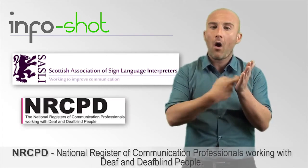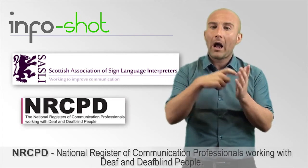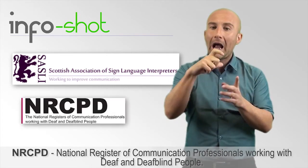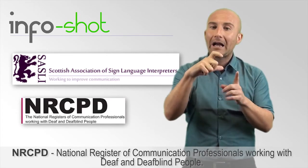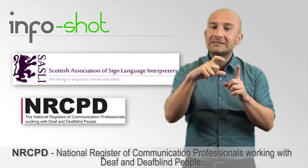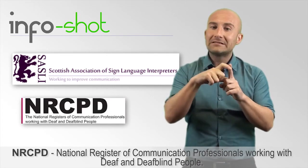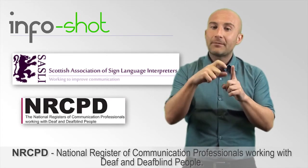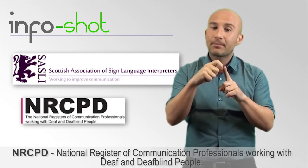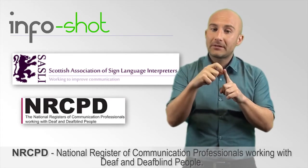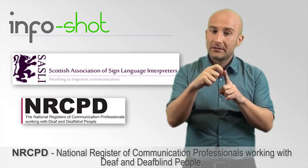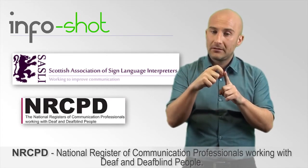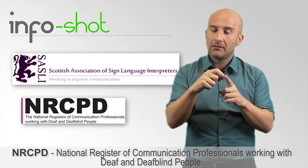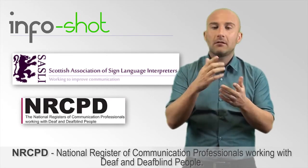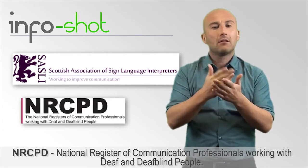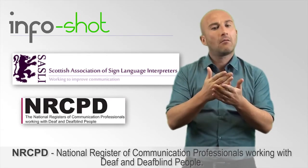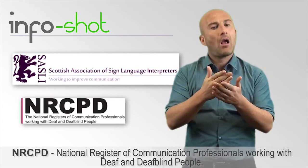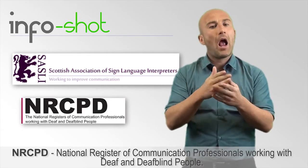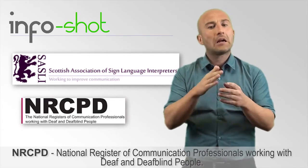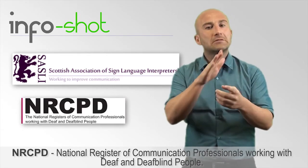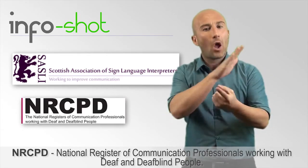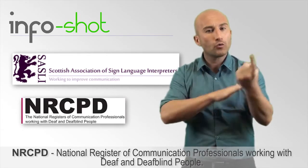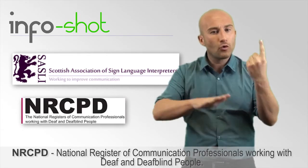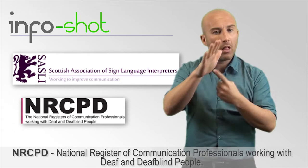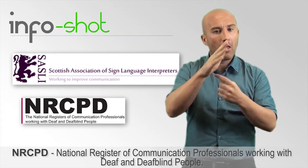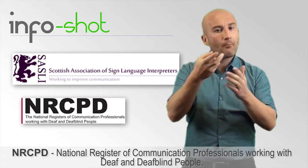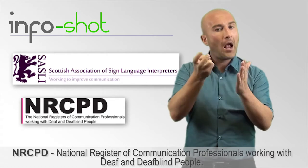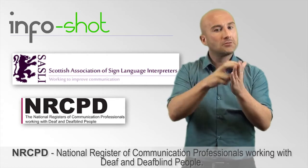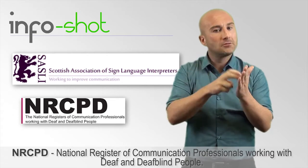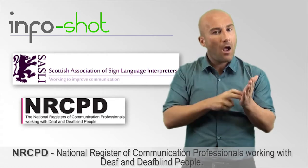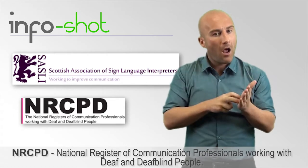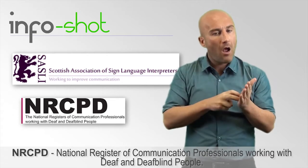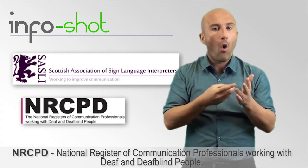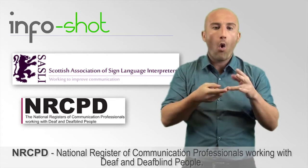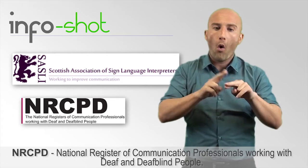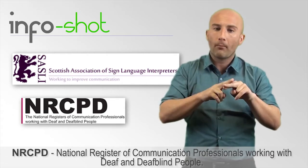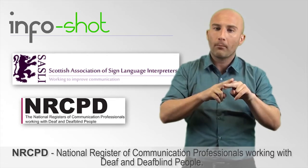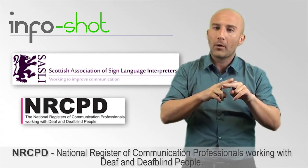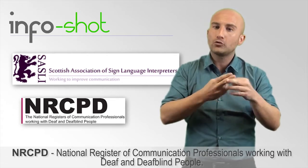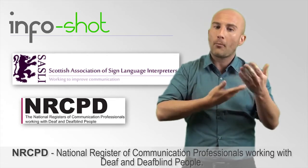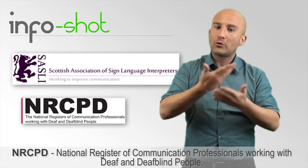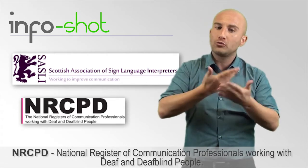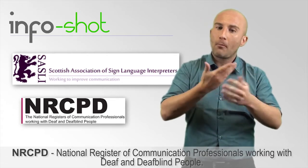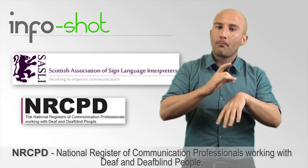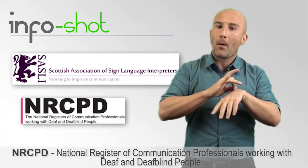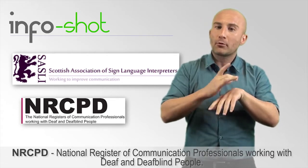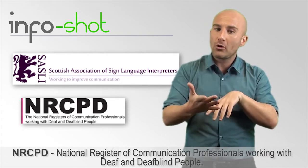NRCPD, National Register of Communication Professionals working with deaf and deafblind people.